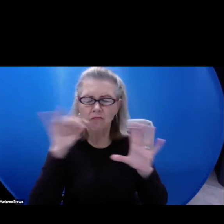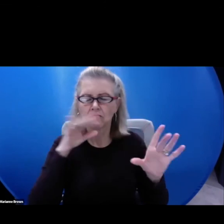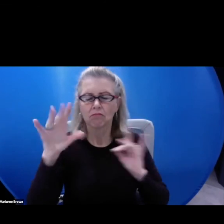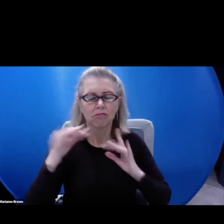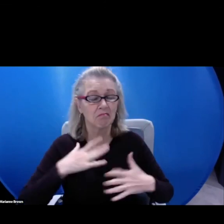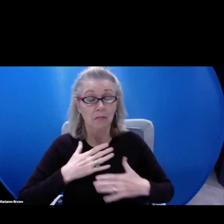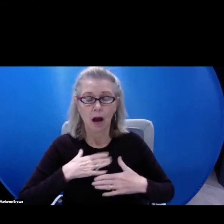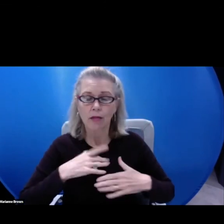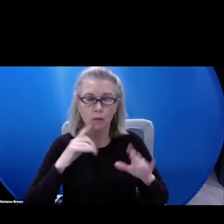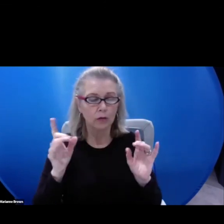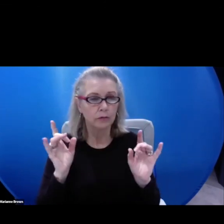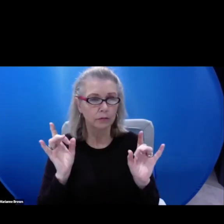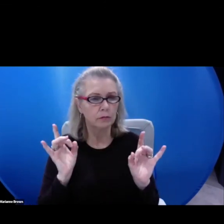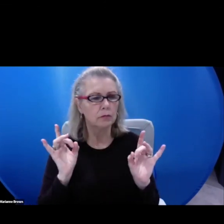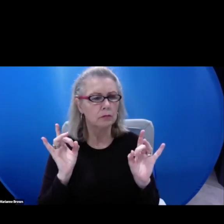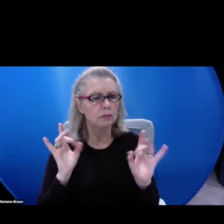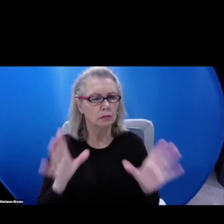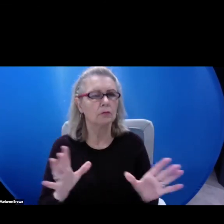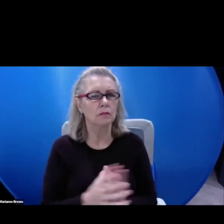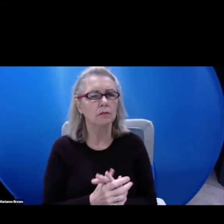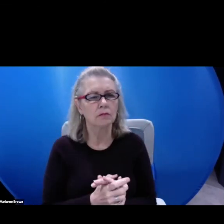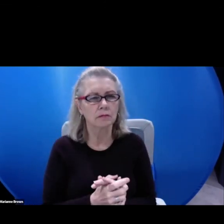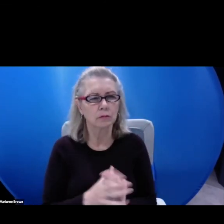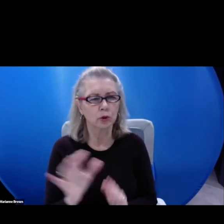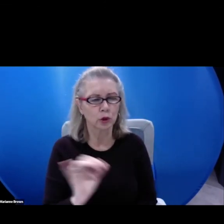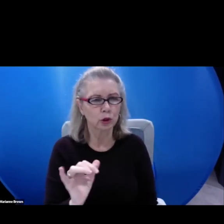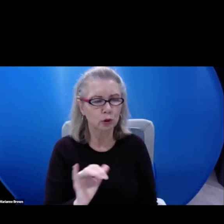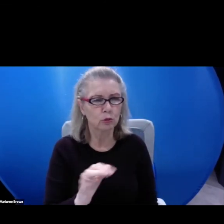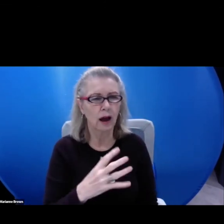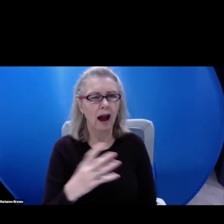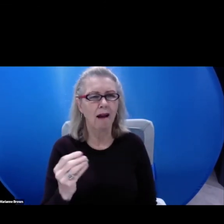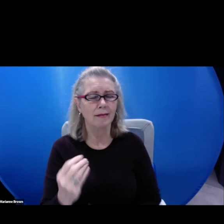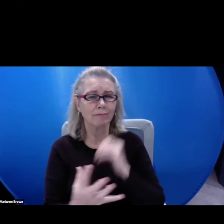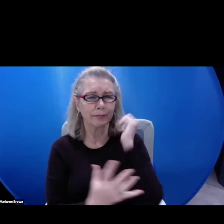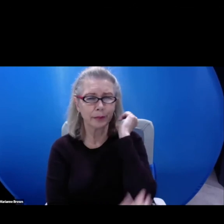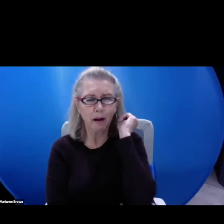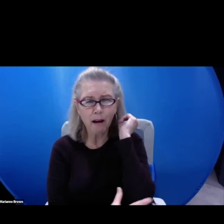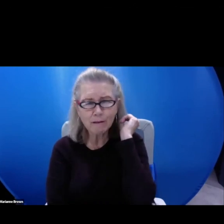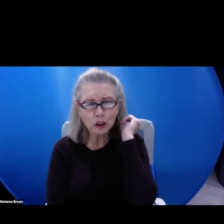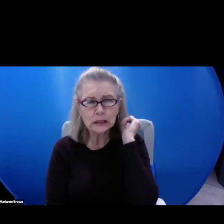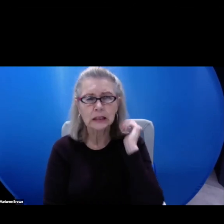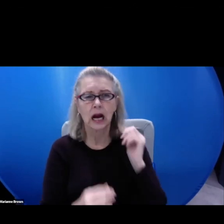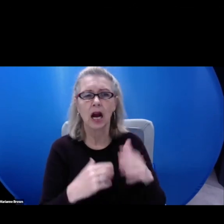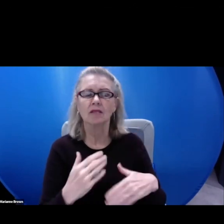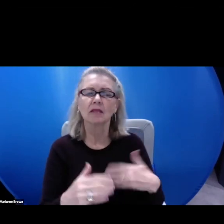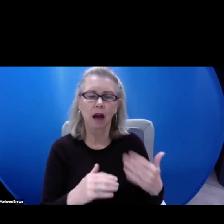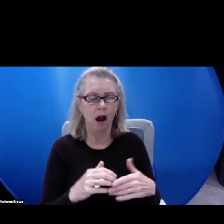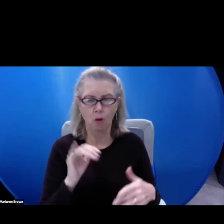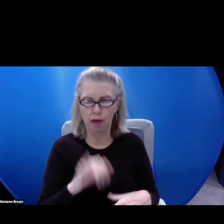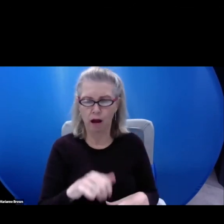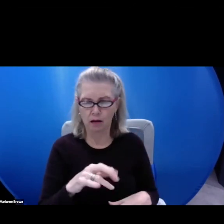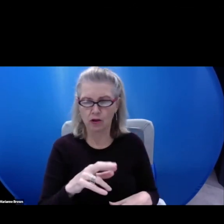was really thick, and also the poverty and how the revolution kind of divided